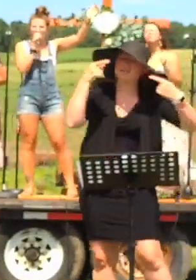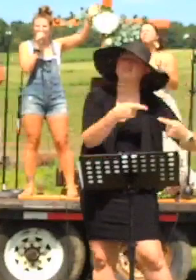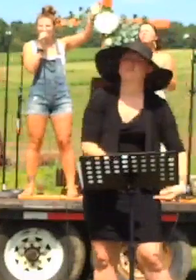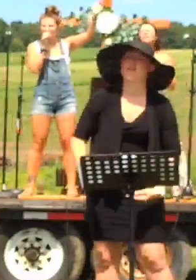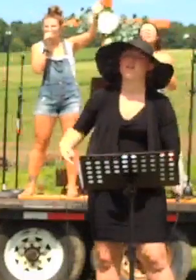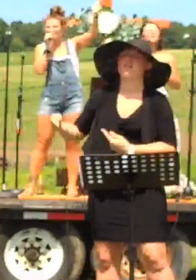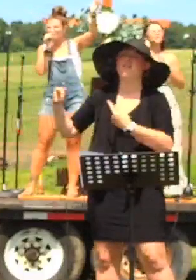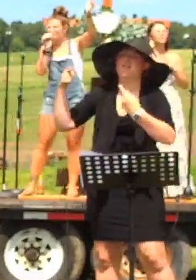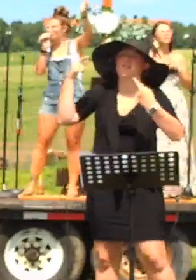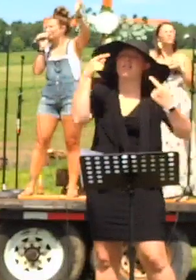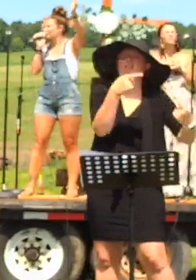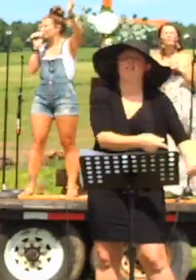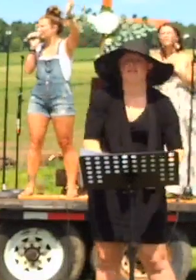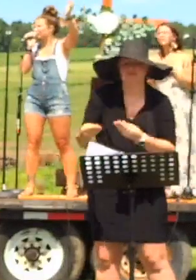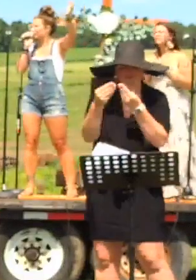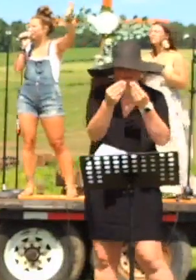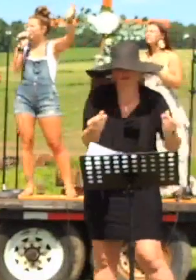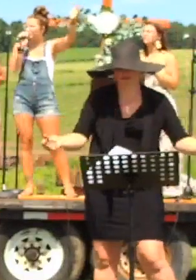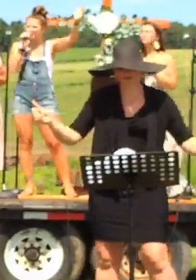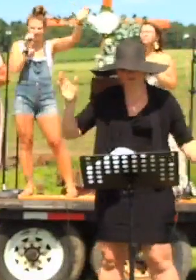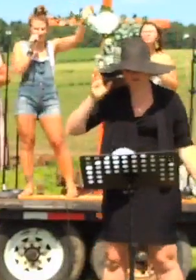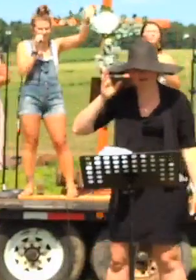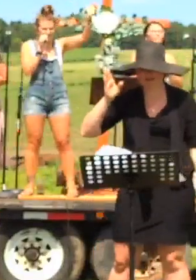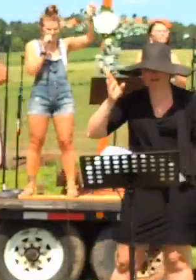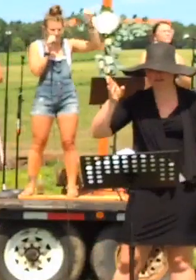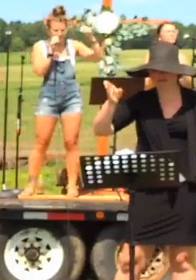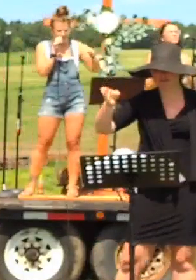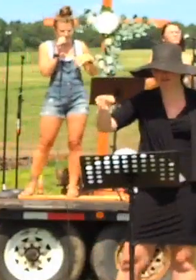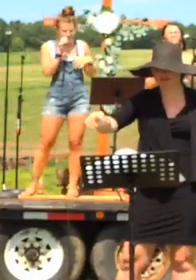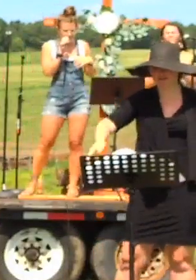Waiting for change to come.